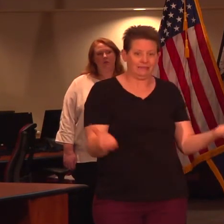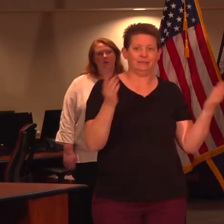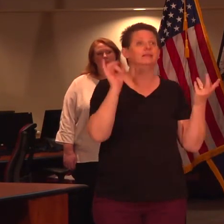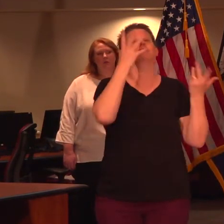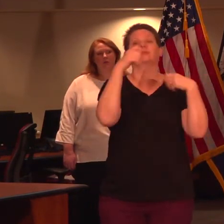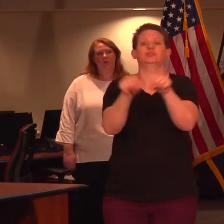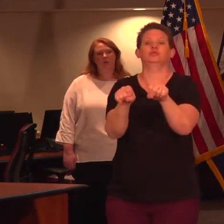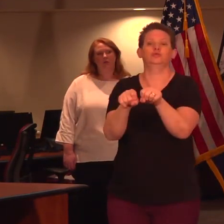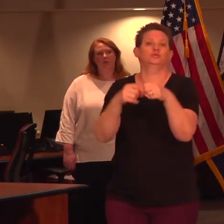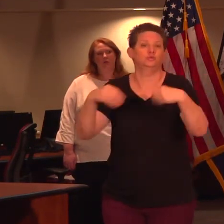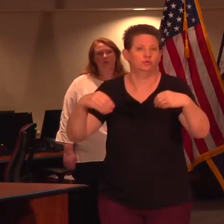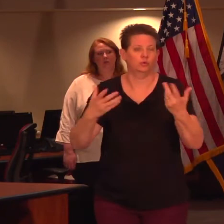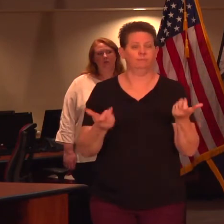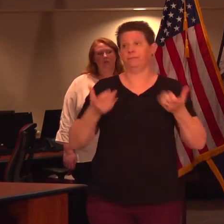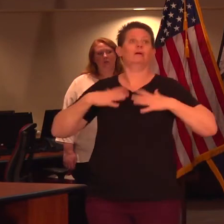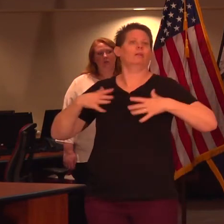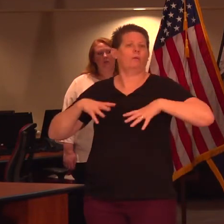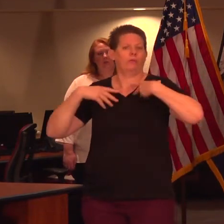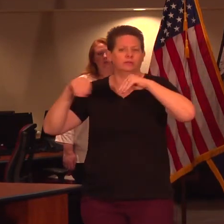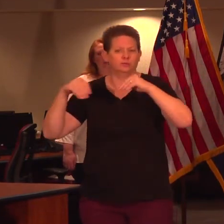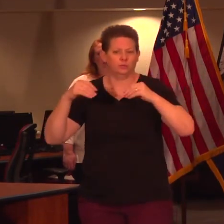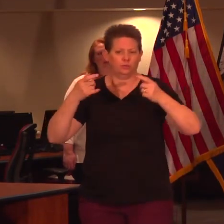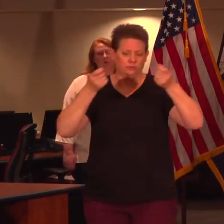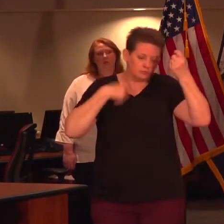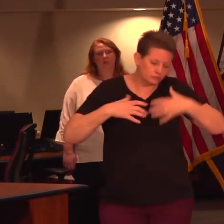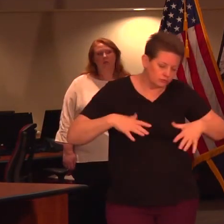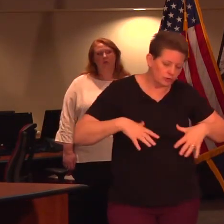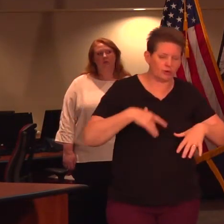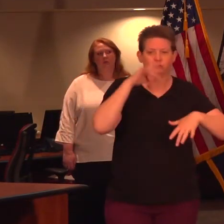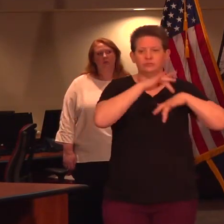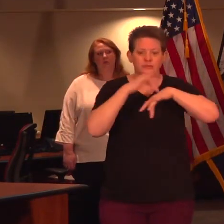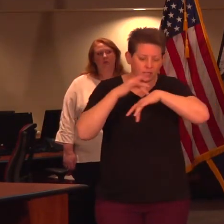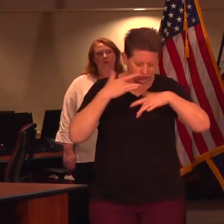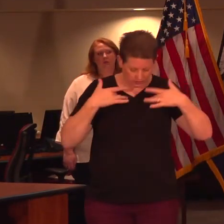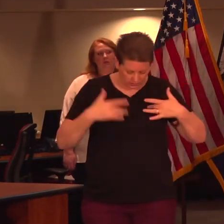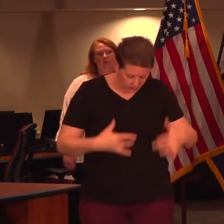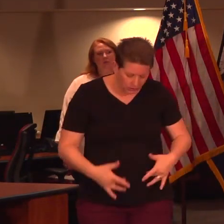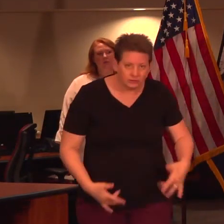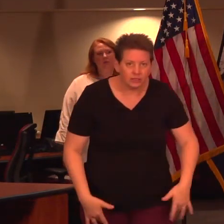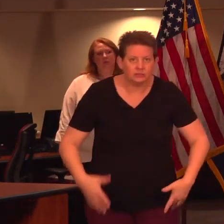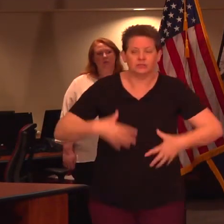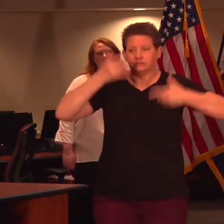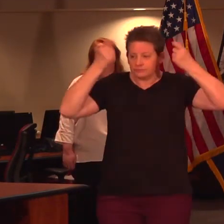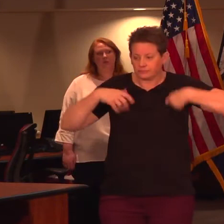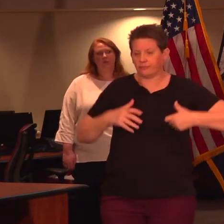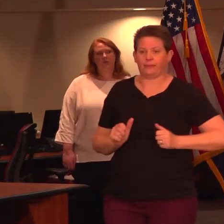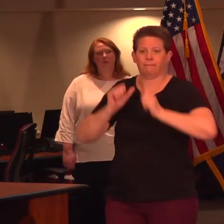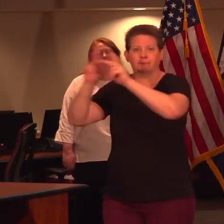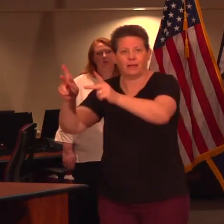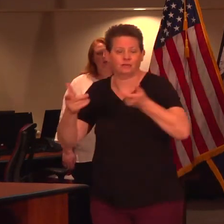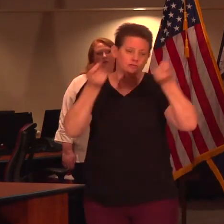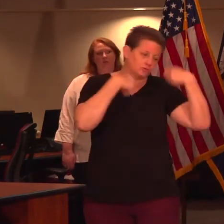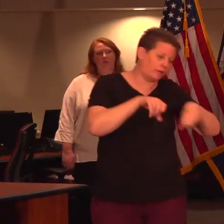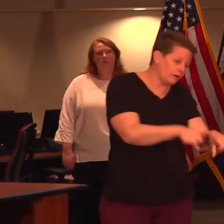shoe store. Like in a clothing store, when you try on clothes and you touch the buttons, you touch the zipper, and you put it back on the rack. You try on